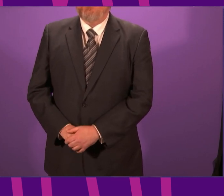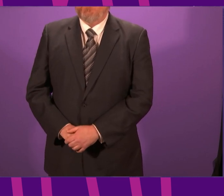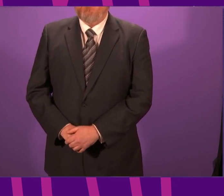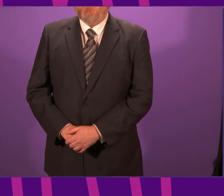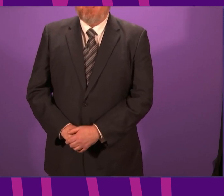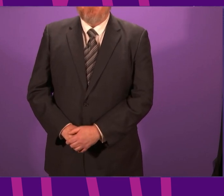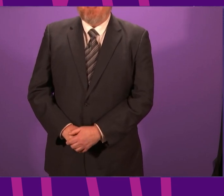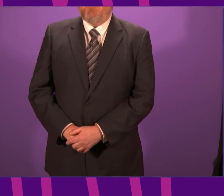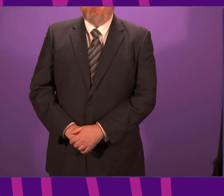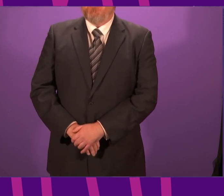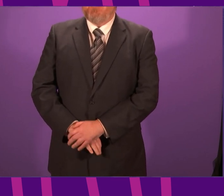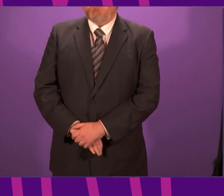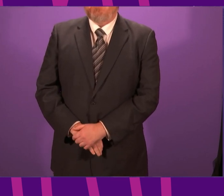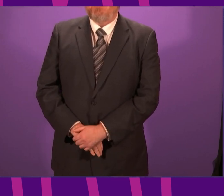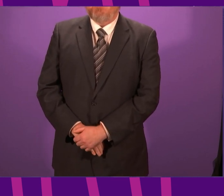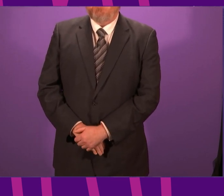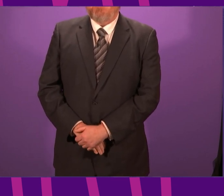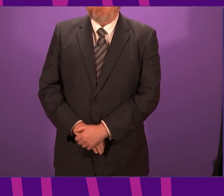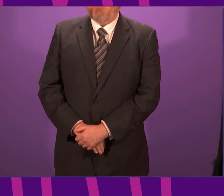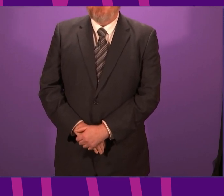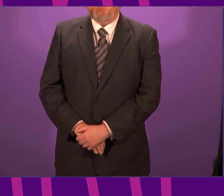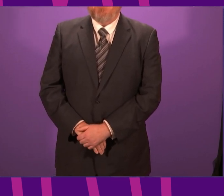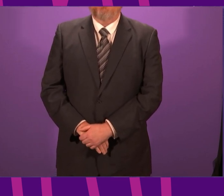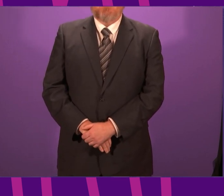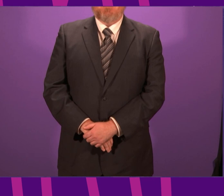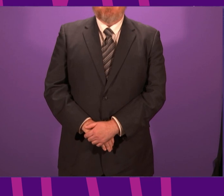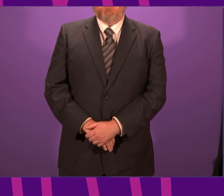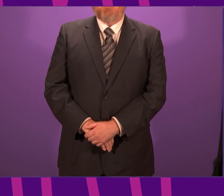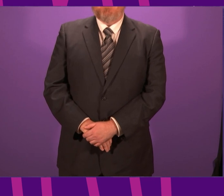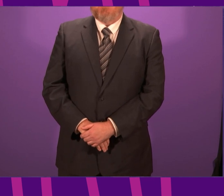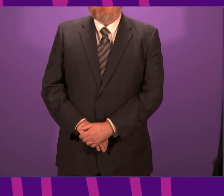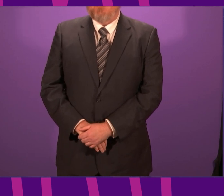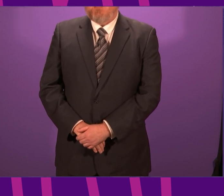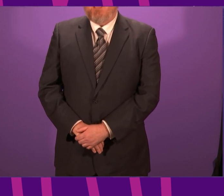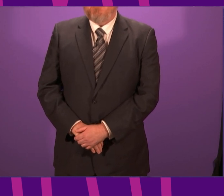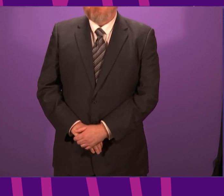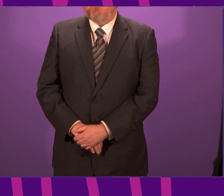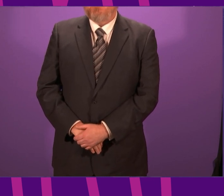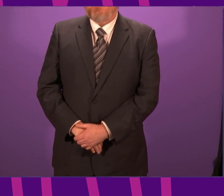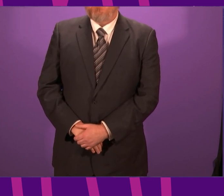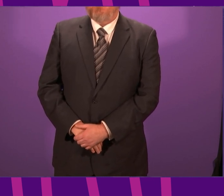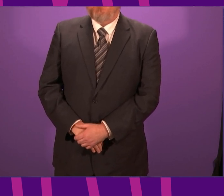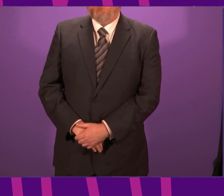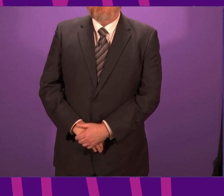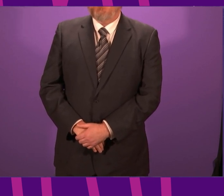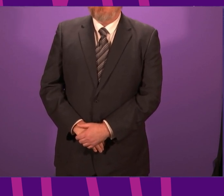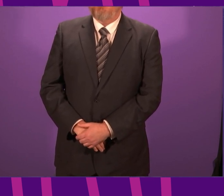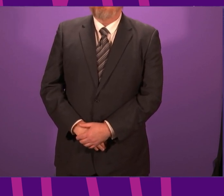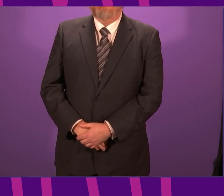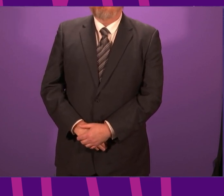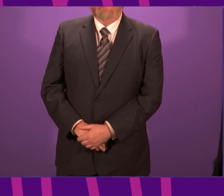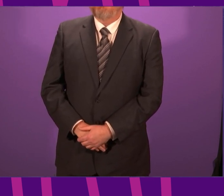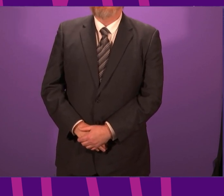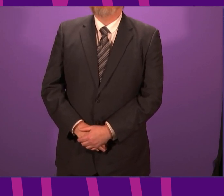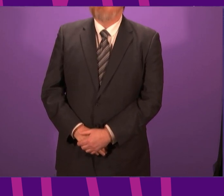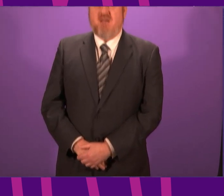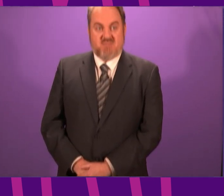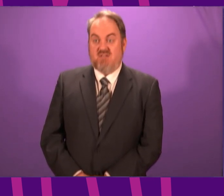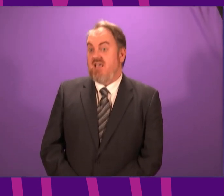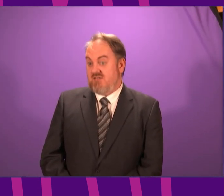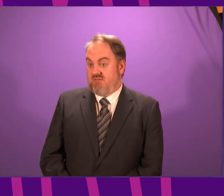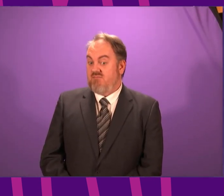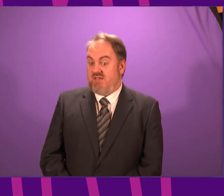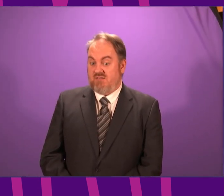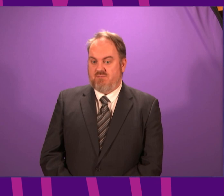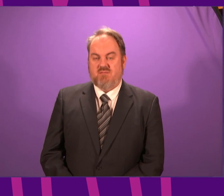of mental health, Christmas is now looming on the public conscience and the concerns arising of the impact of loneliness and being away from loved